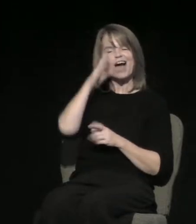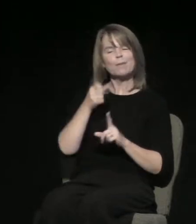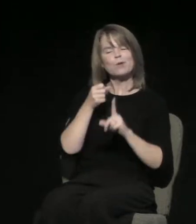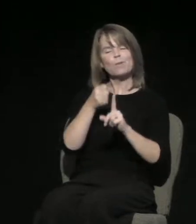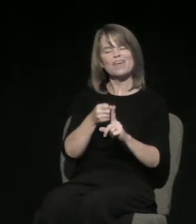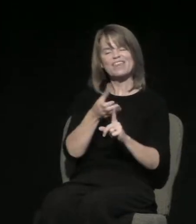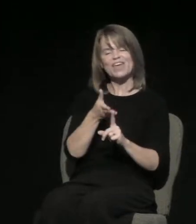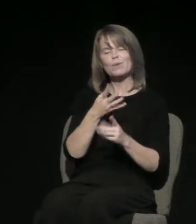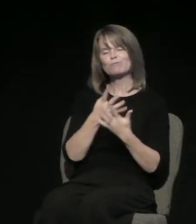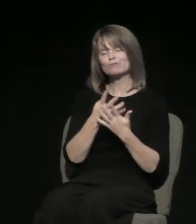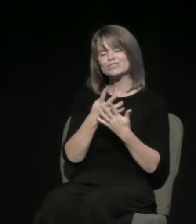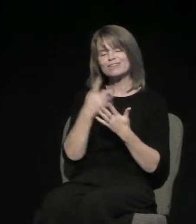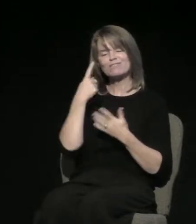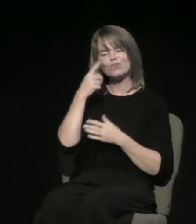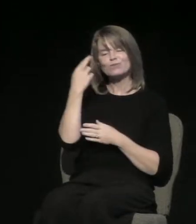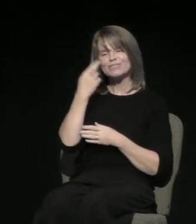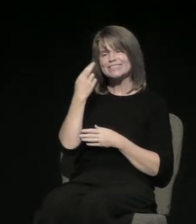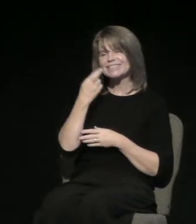Wanted Him At The Time